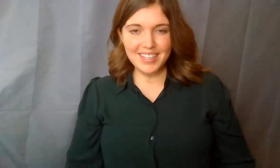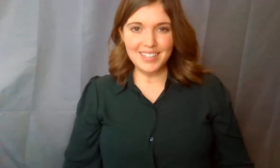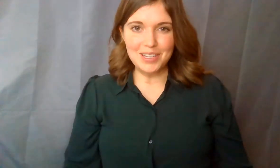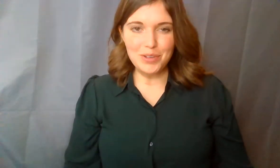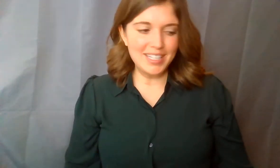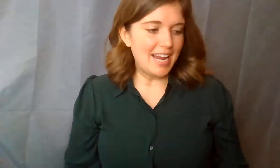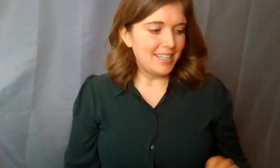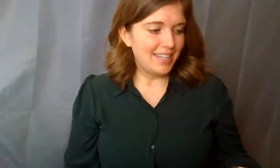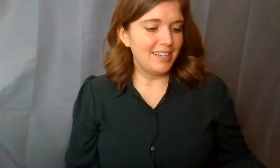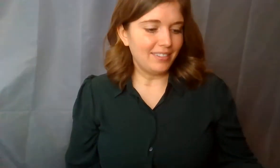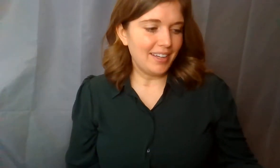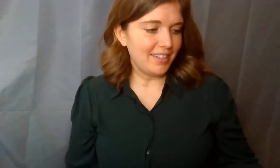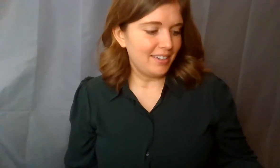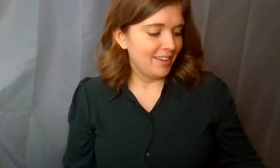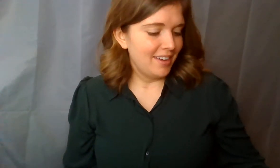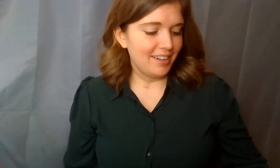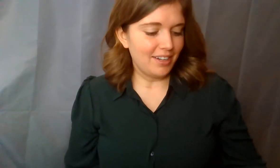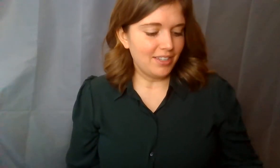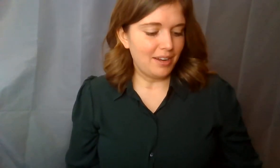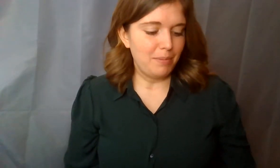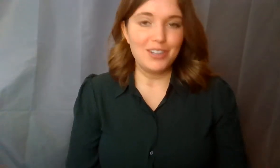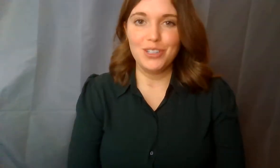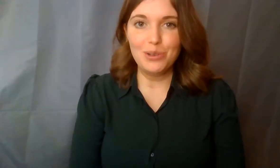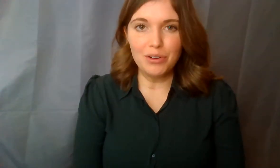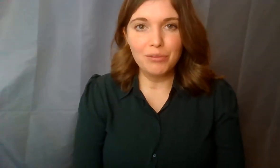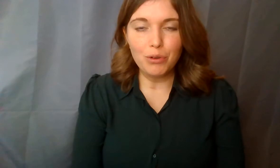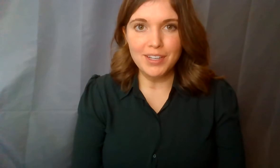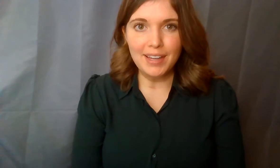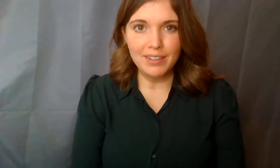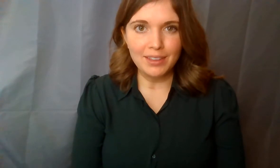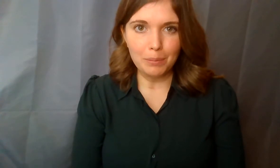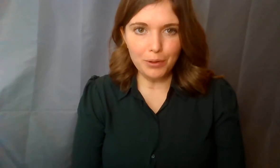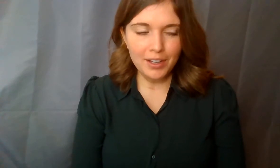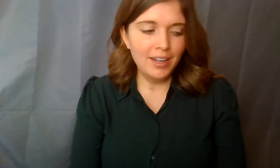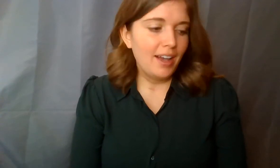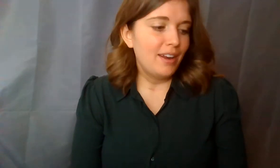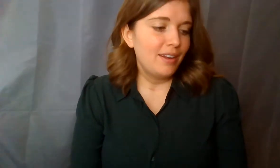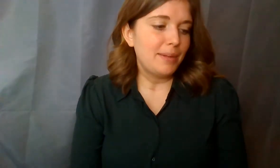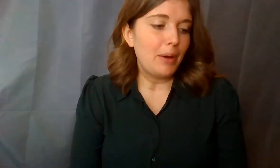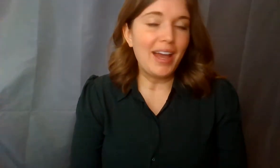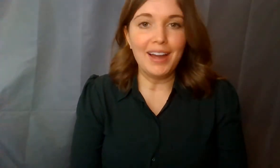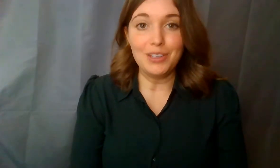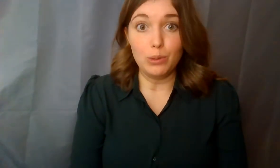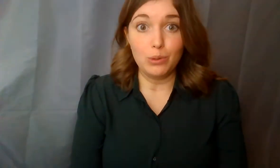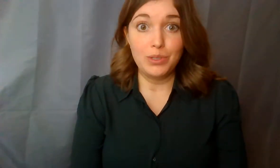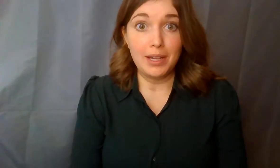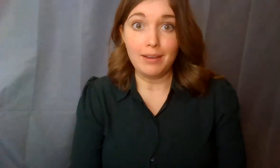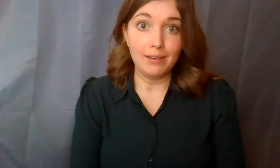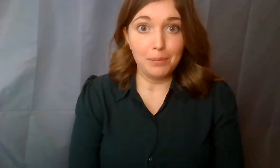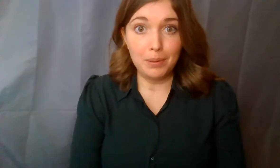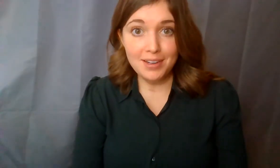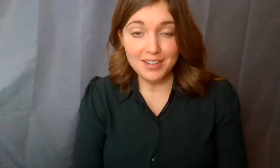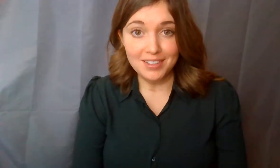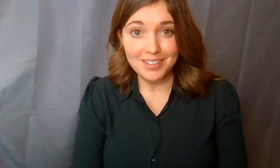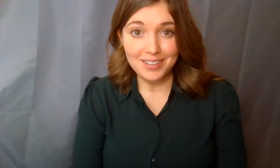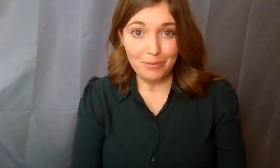This is the Unit 18 lesson. It starts on page 247 in the book, and it is about attitudes and opinions,